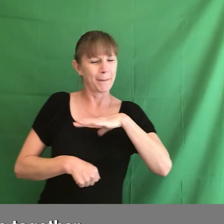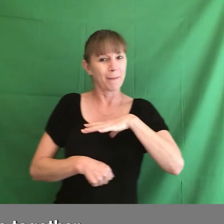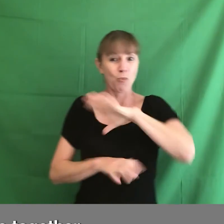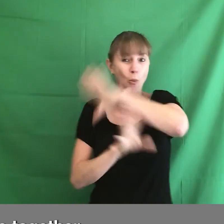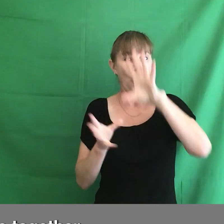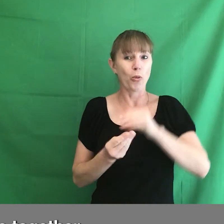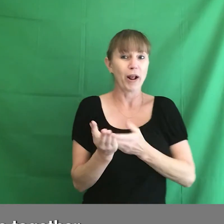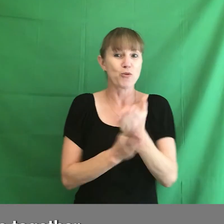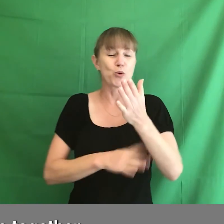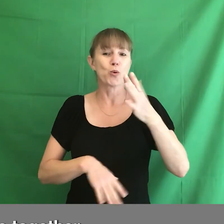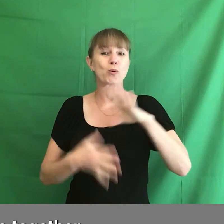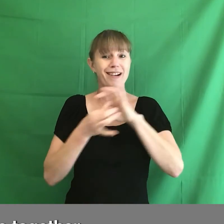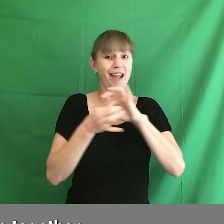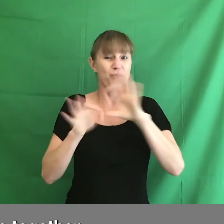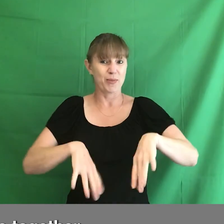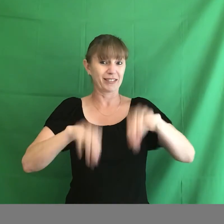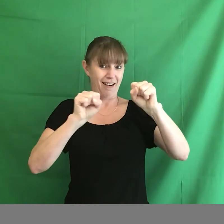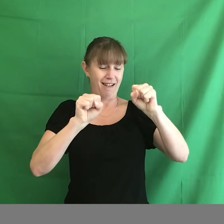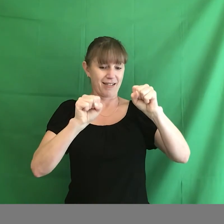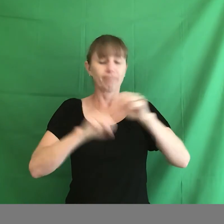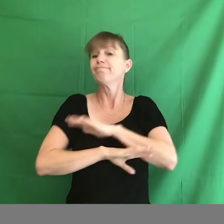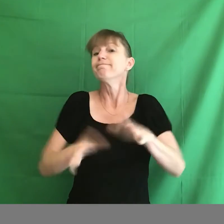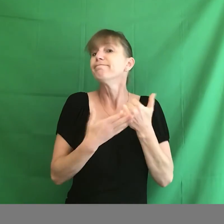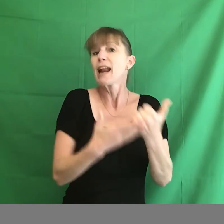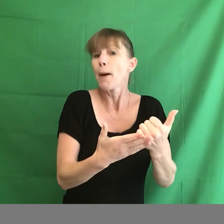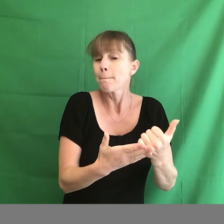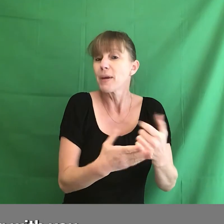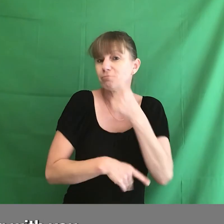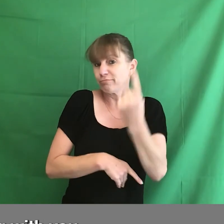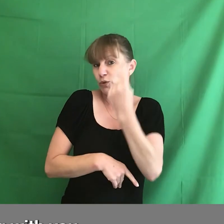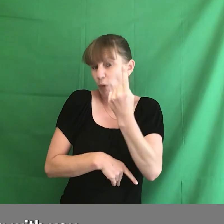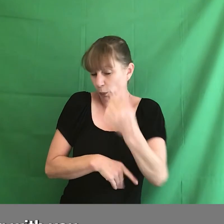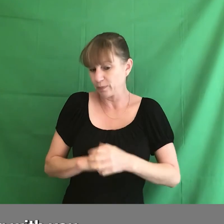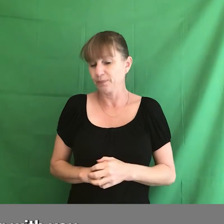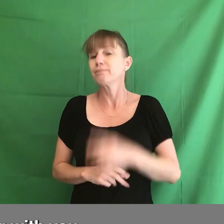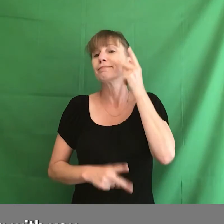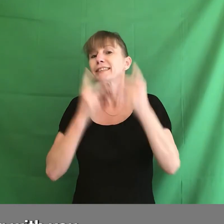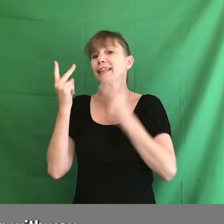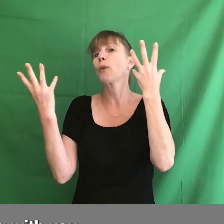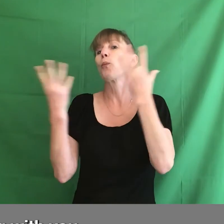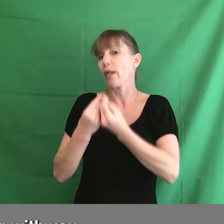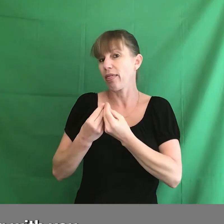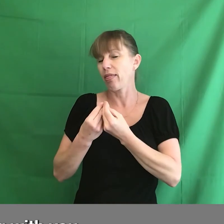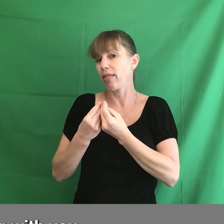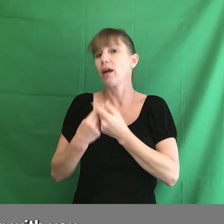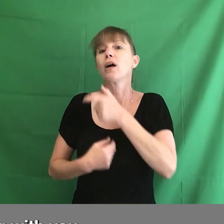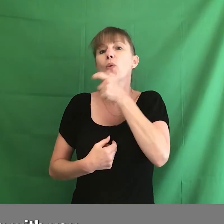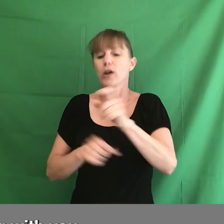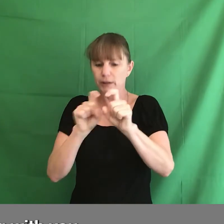through together. Right from the very, very start. I'm not going to help you out this time. I will be singing along with you and the words will be on the